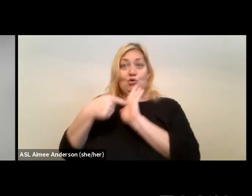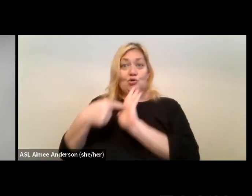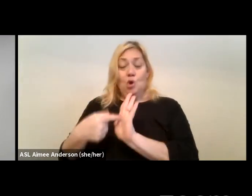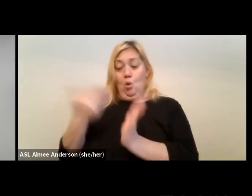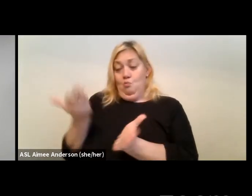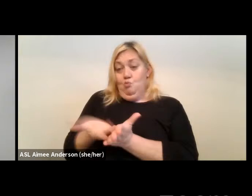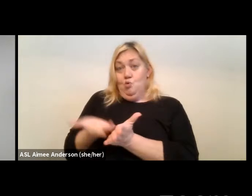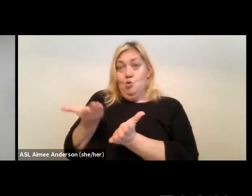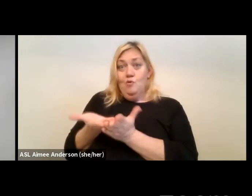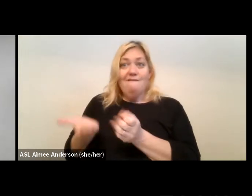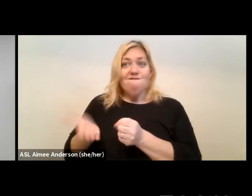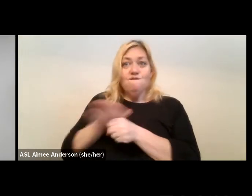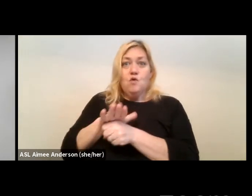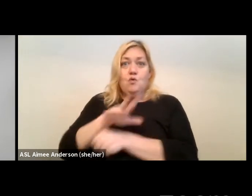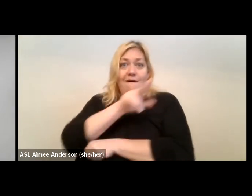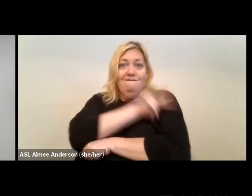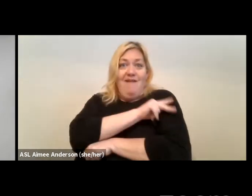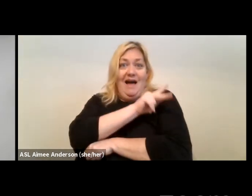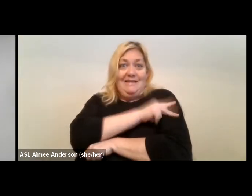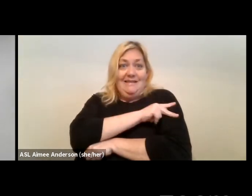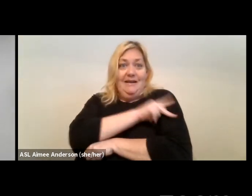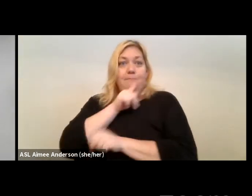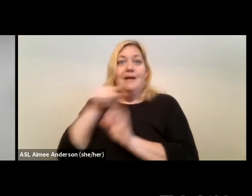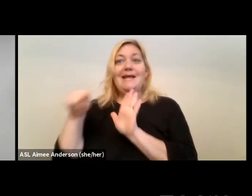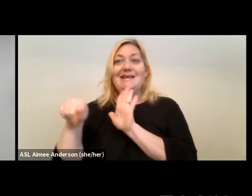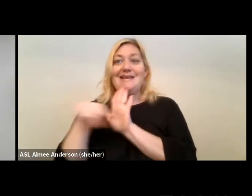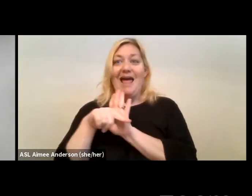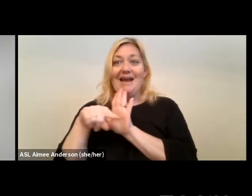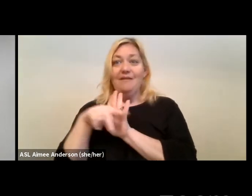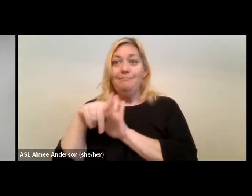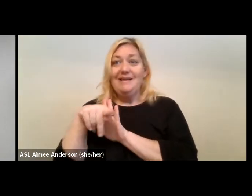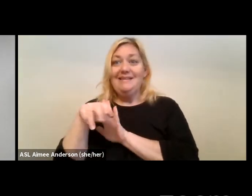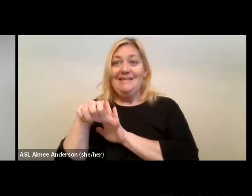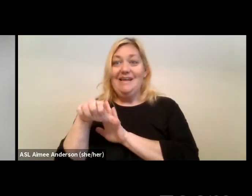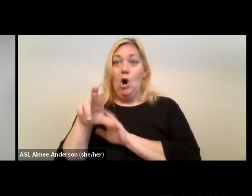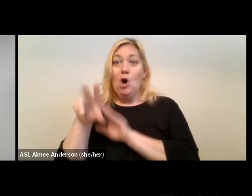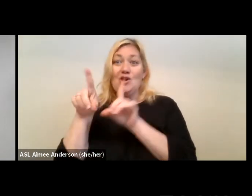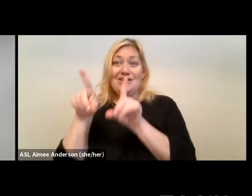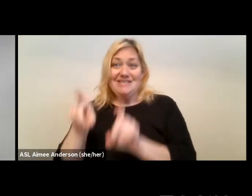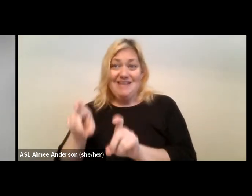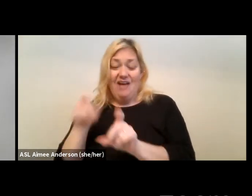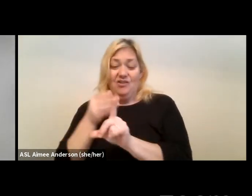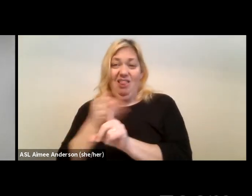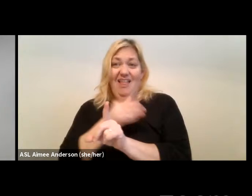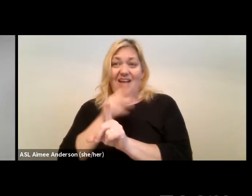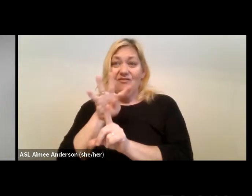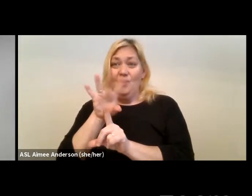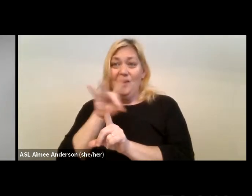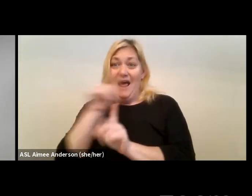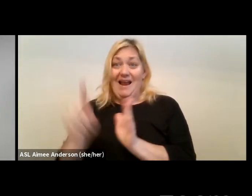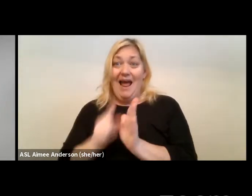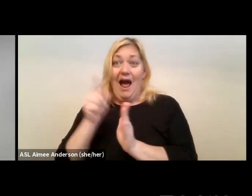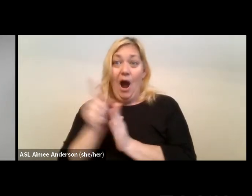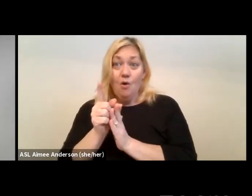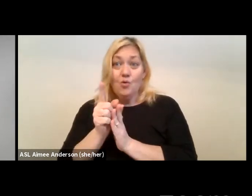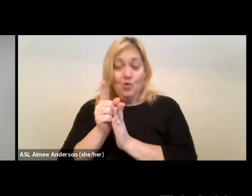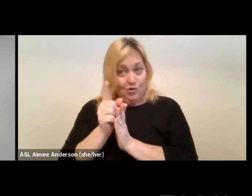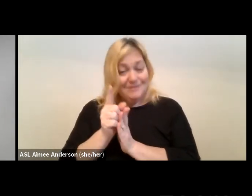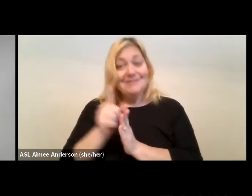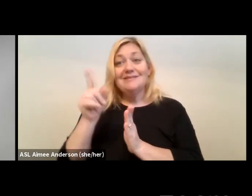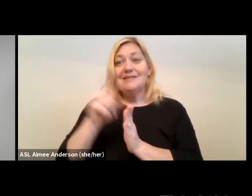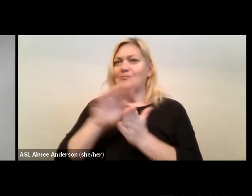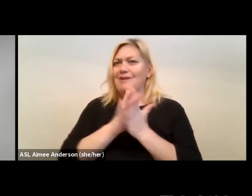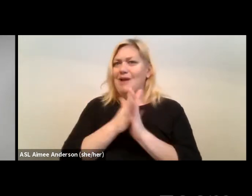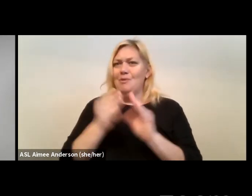proof of full vaccination, but also a negative PCR test taken within the last 48 hours. That is becoming much more